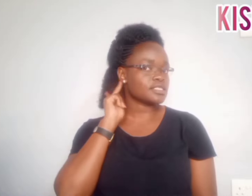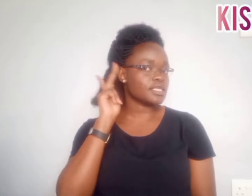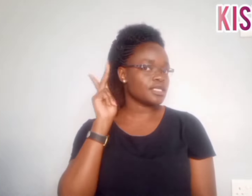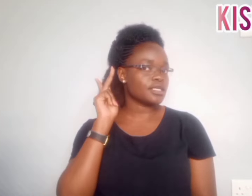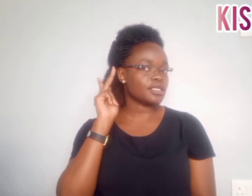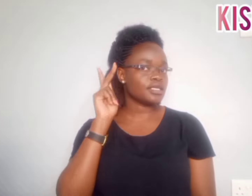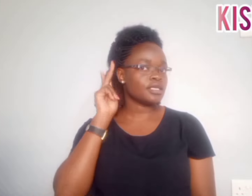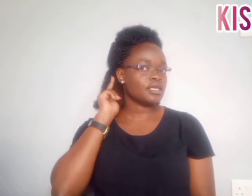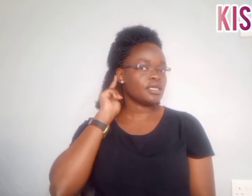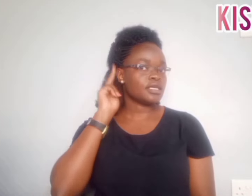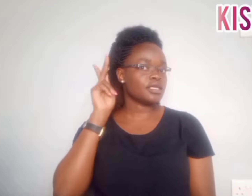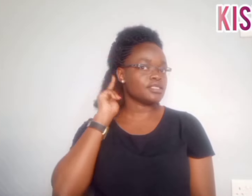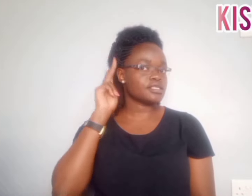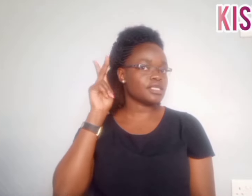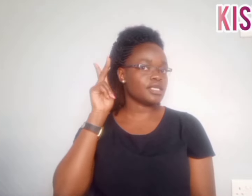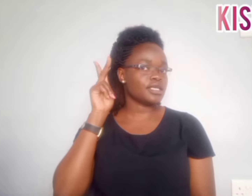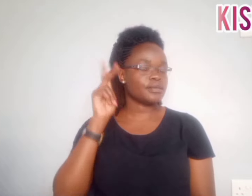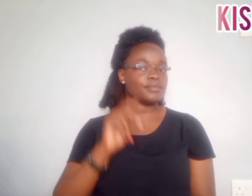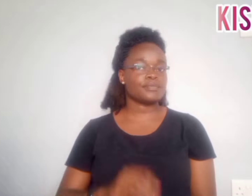Kisi. Kisi.